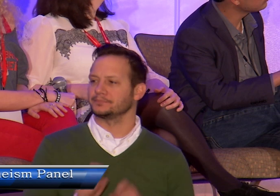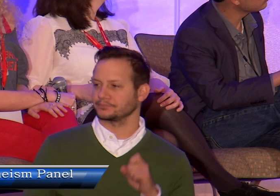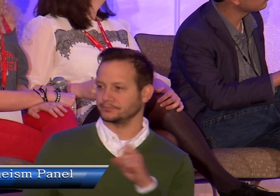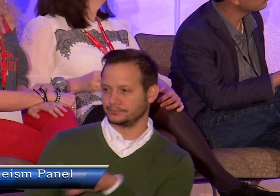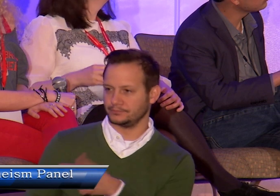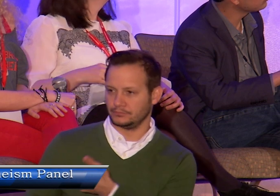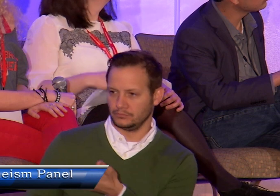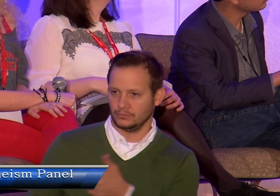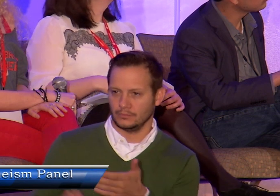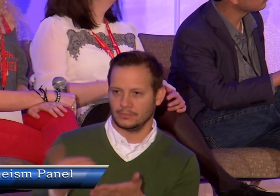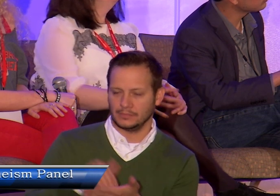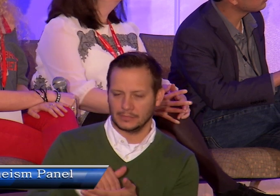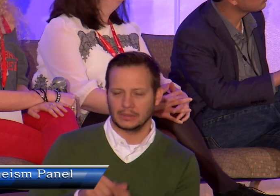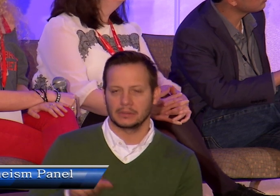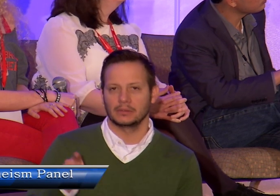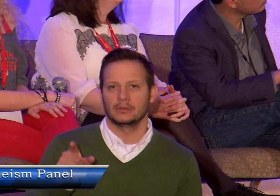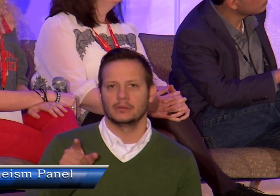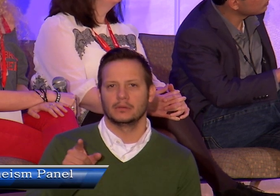again with you, Cristina.